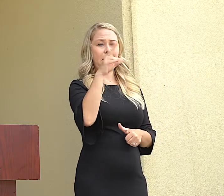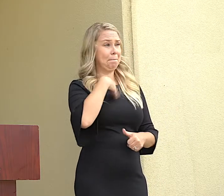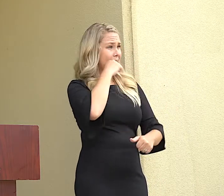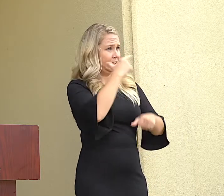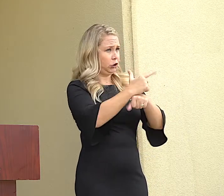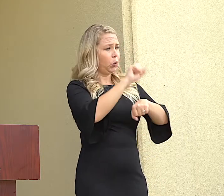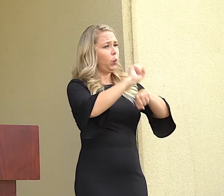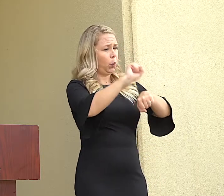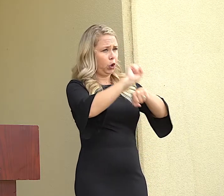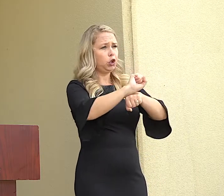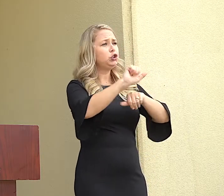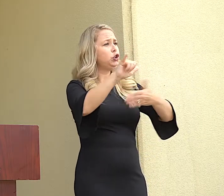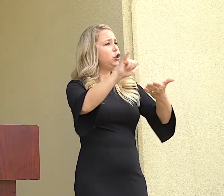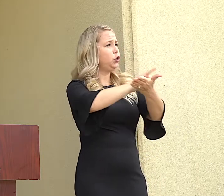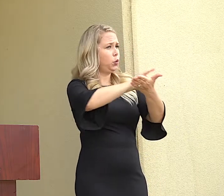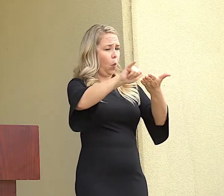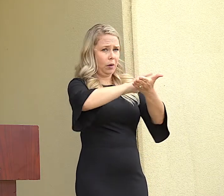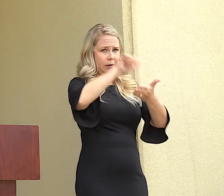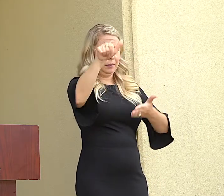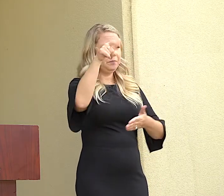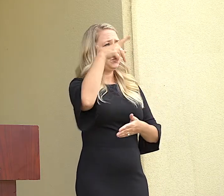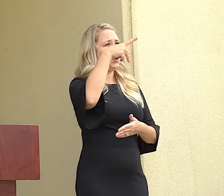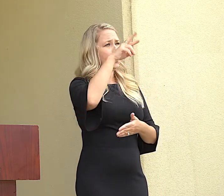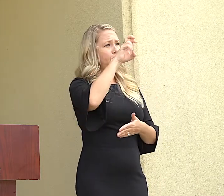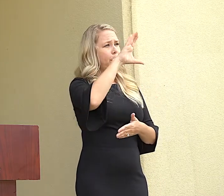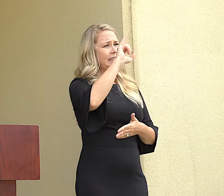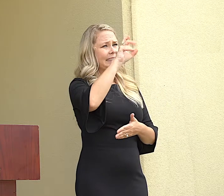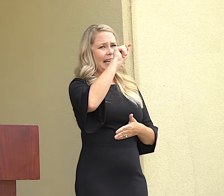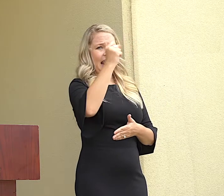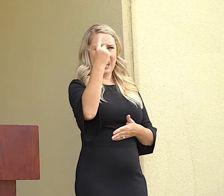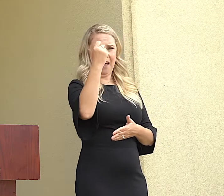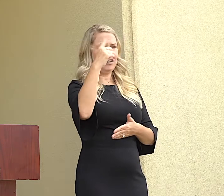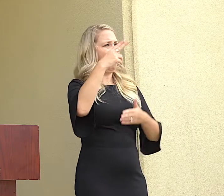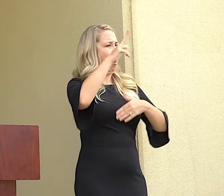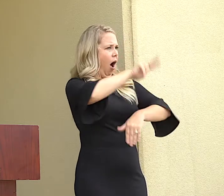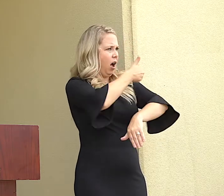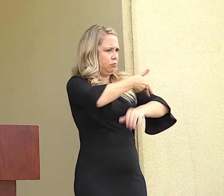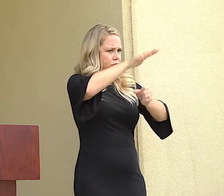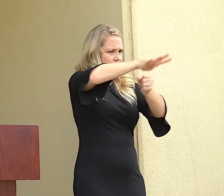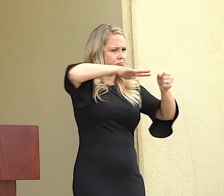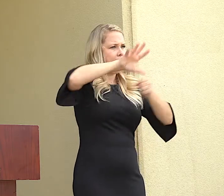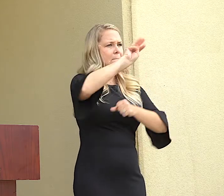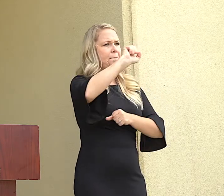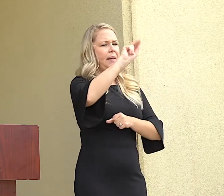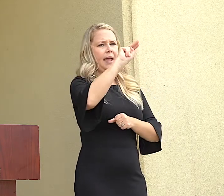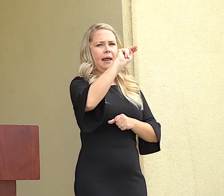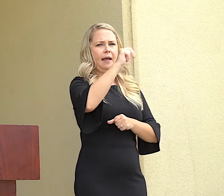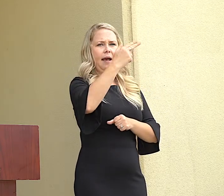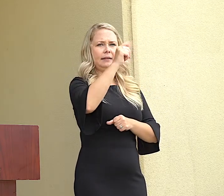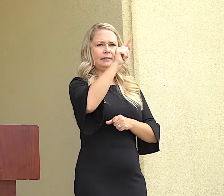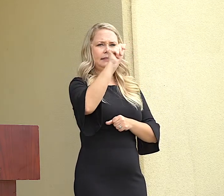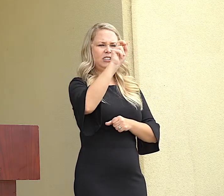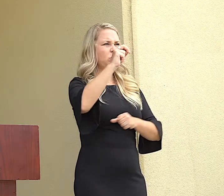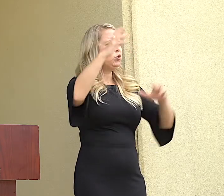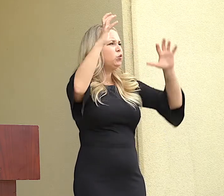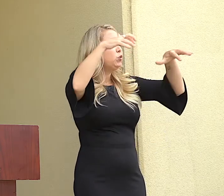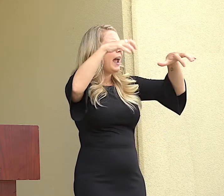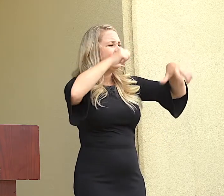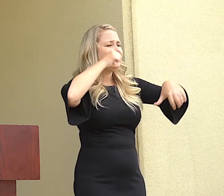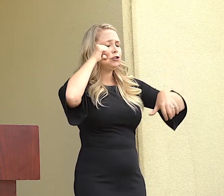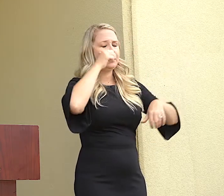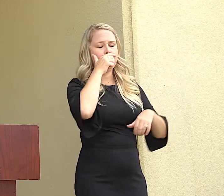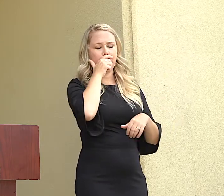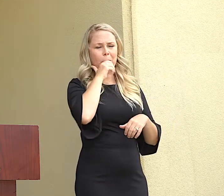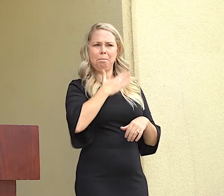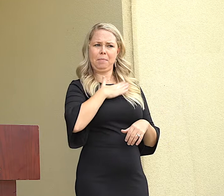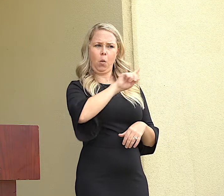works in New York at Precinct 11, Midtown Manhattan, and the hospitals around that area, lots of people are outside. It was raining yesterday.